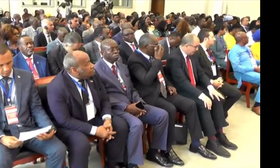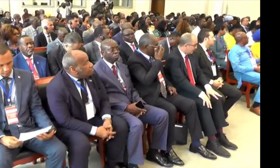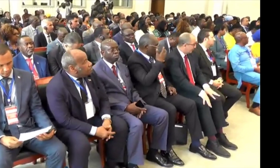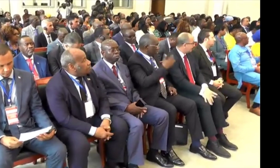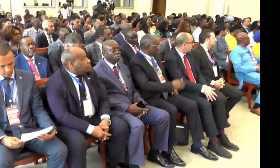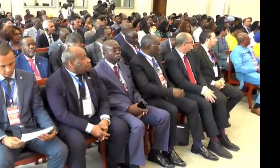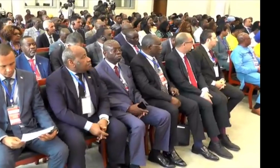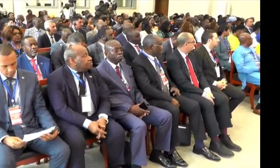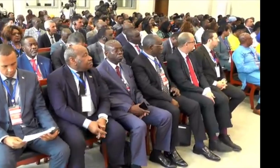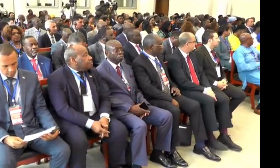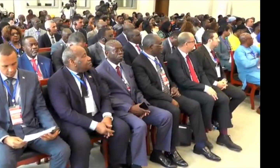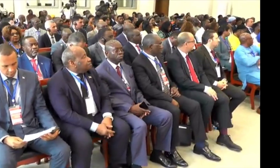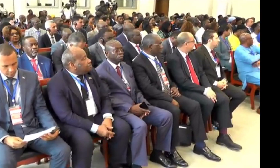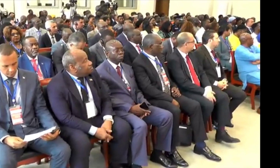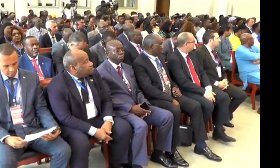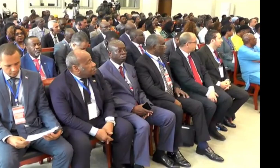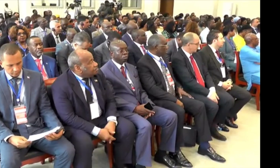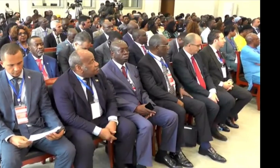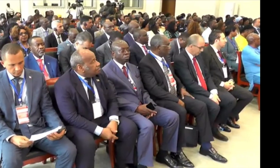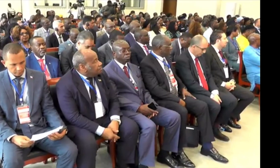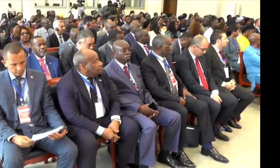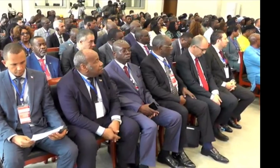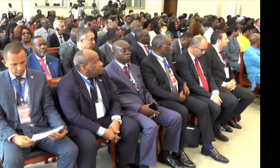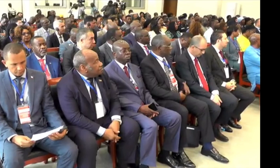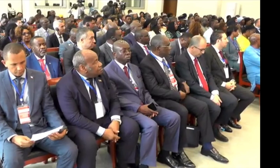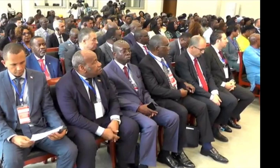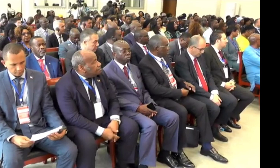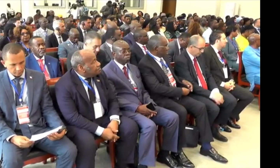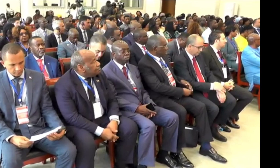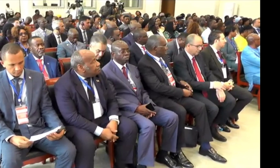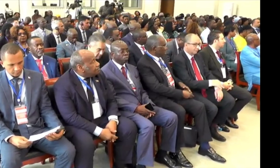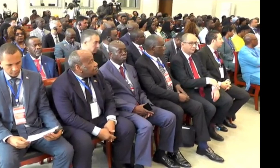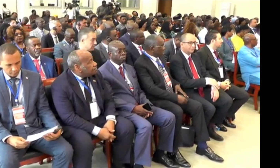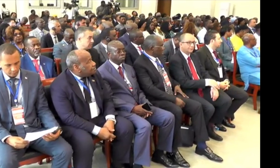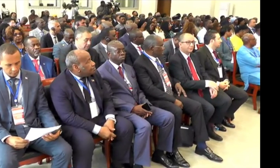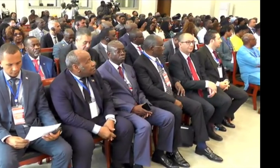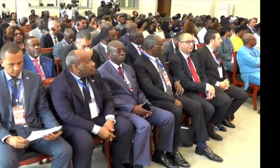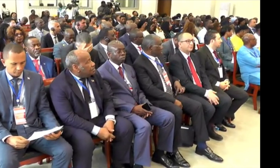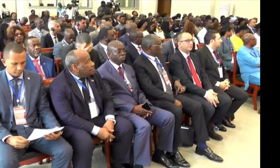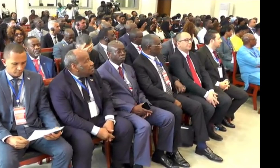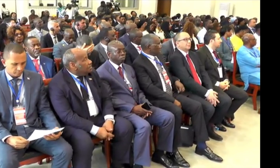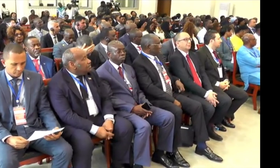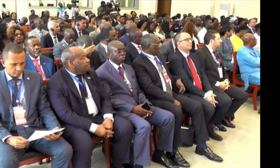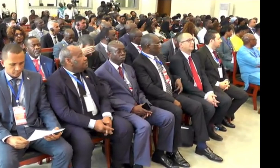The Minister of Foreign Affairs and International Cooperation,